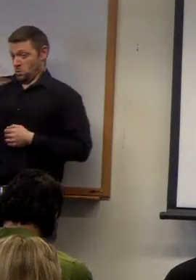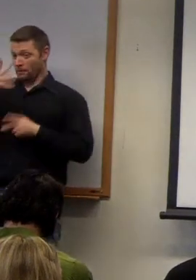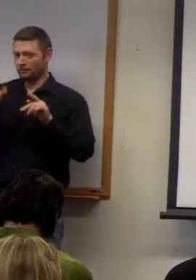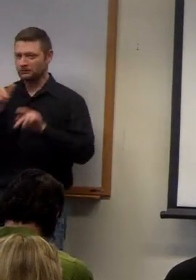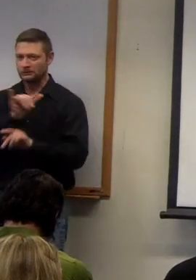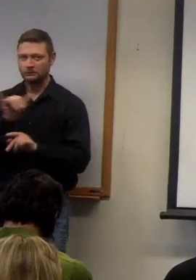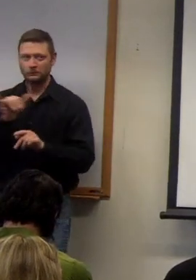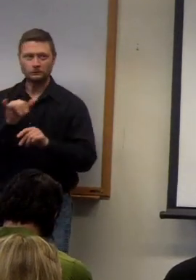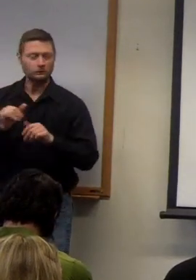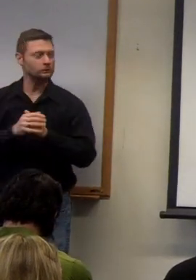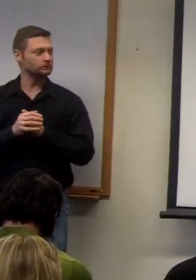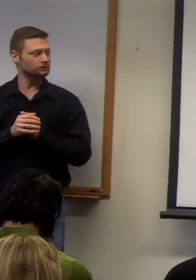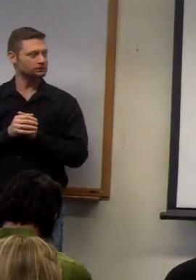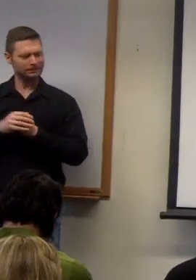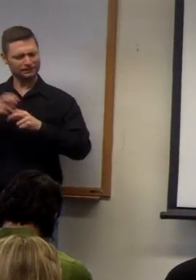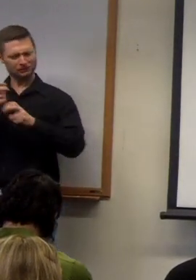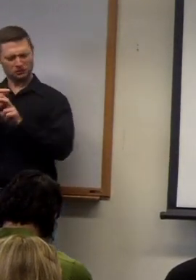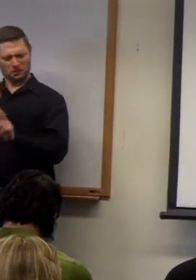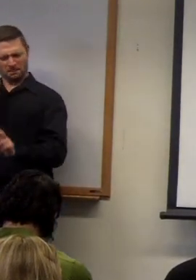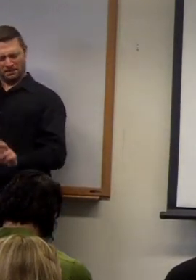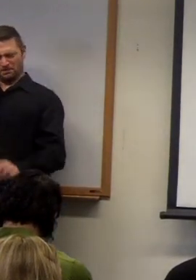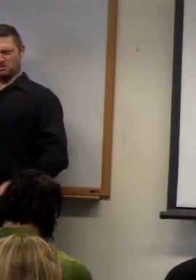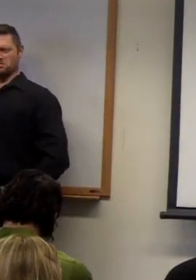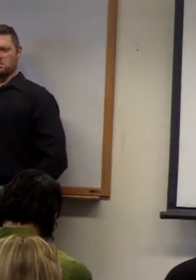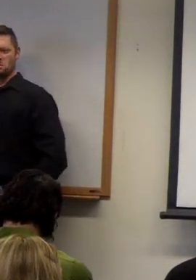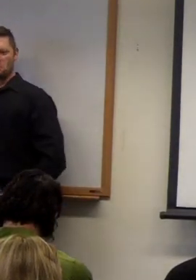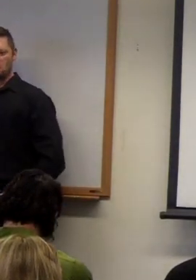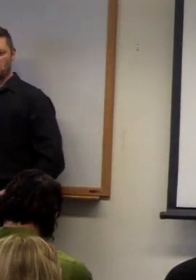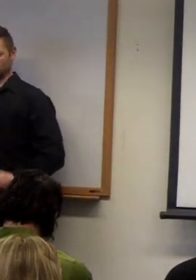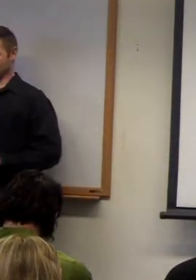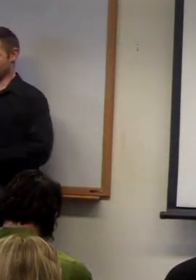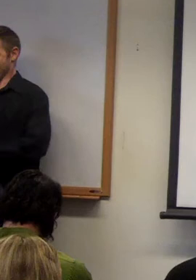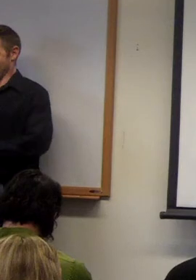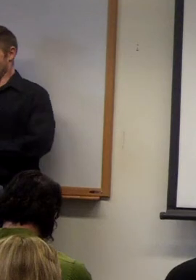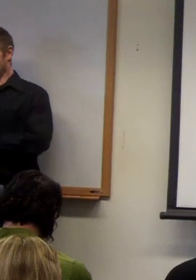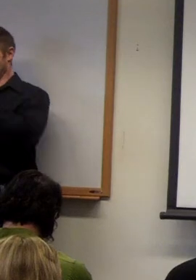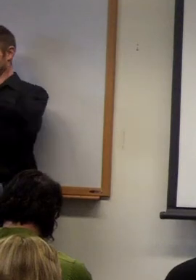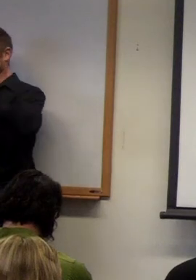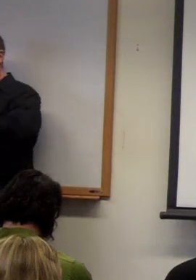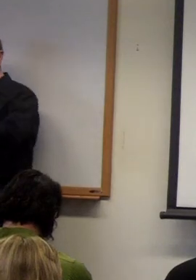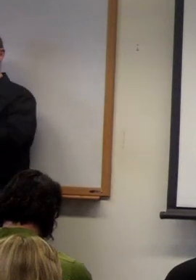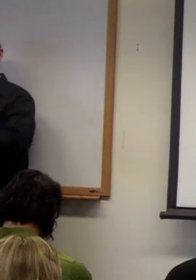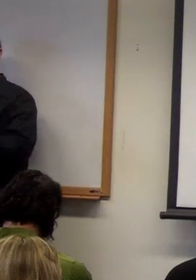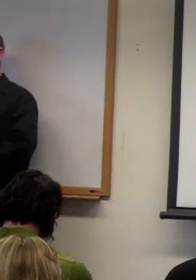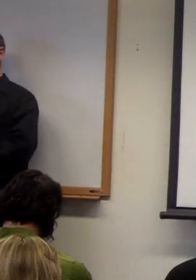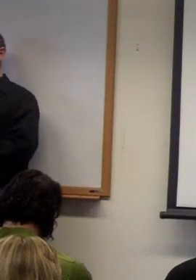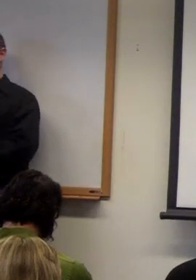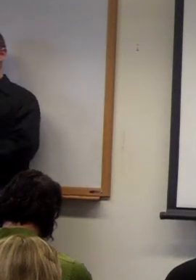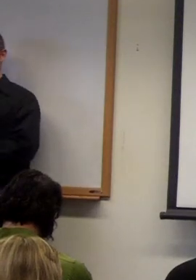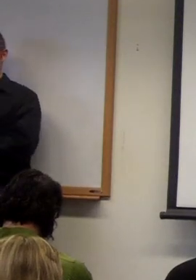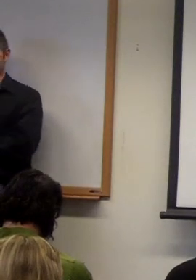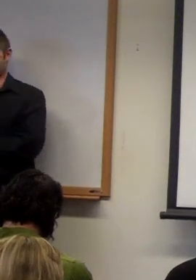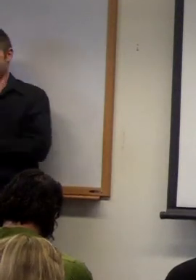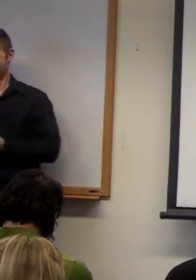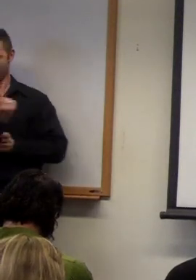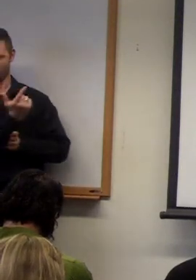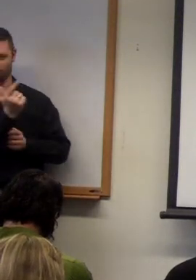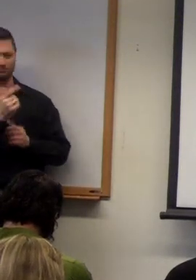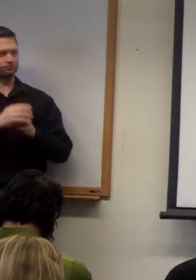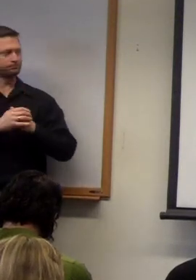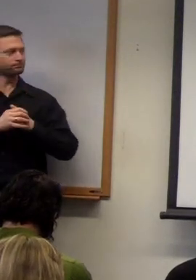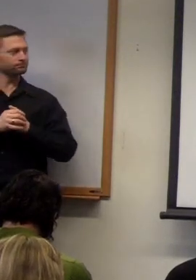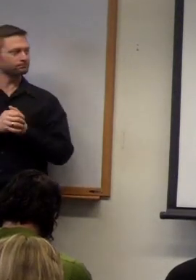the hard thing. That's the hard thing to kind of get across. That's the point to get across, right? Because our standards of beauty, our standards of this and that and